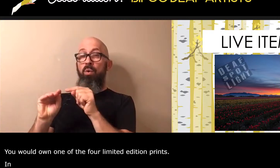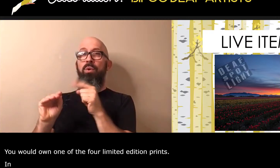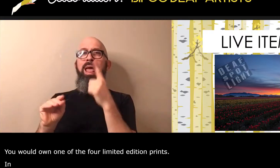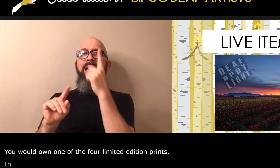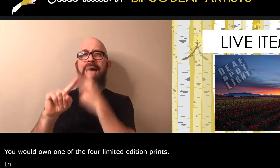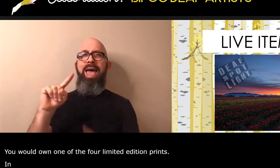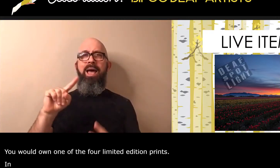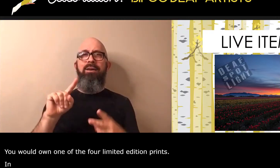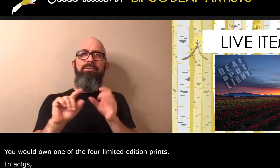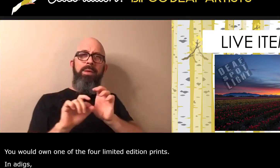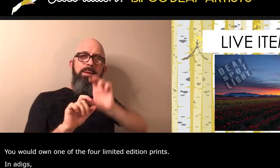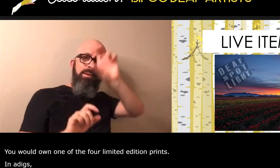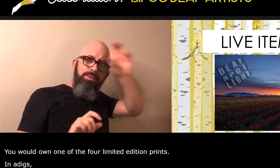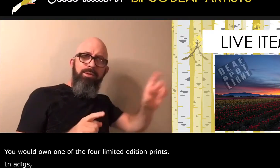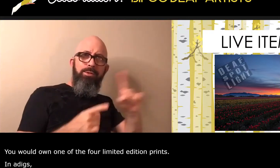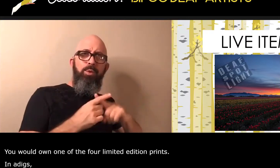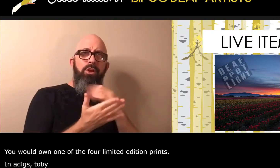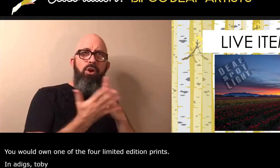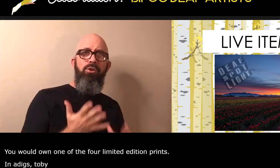Toby